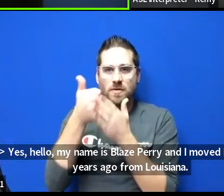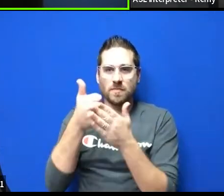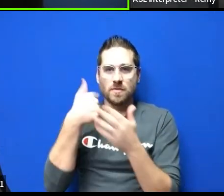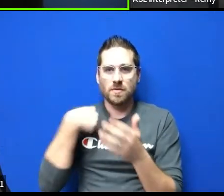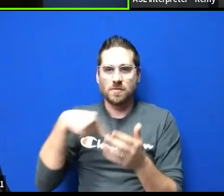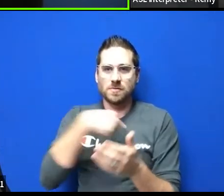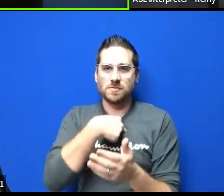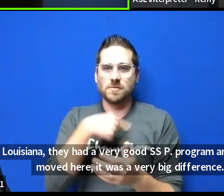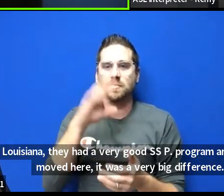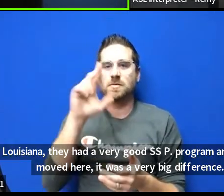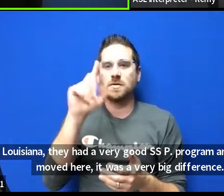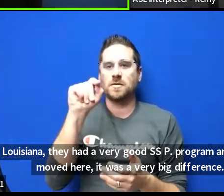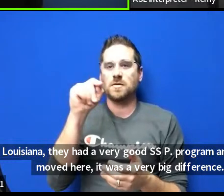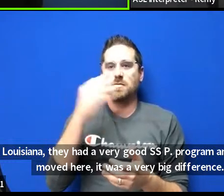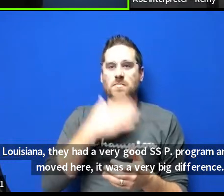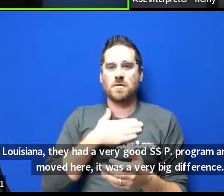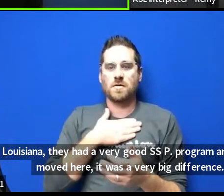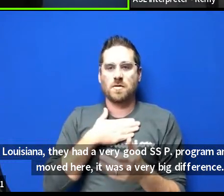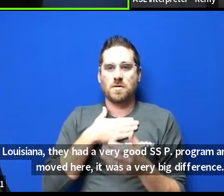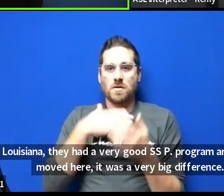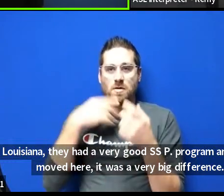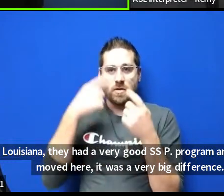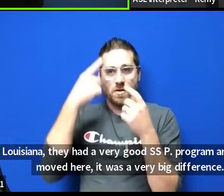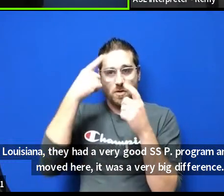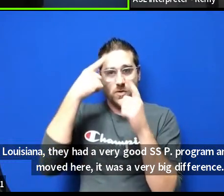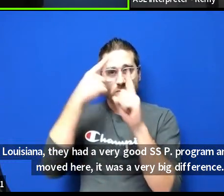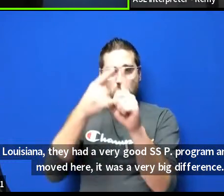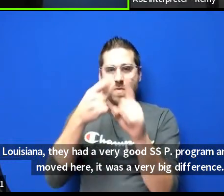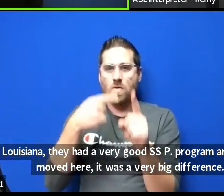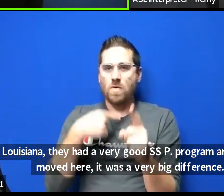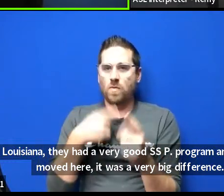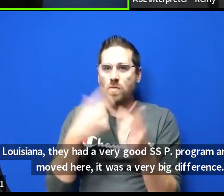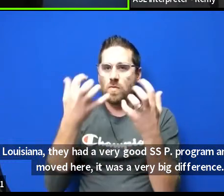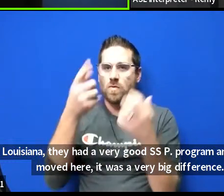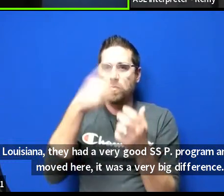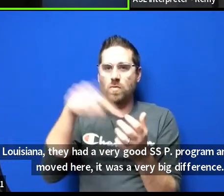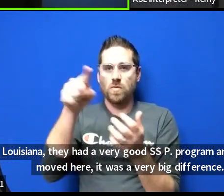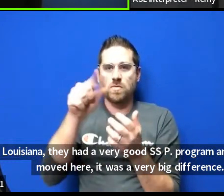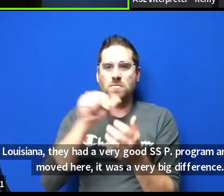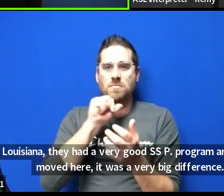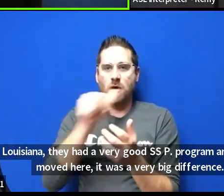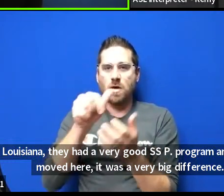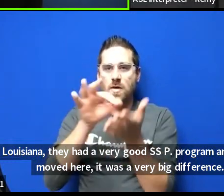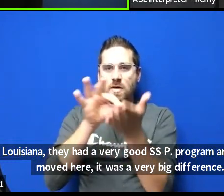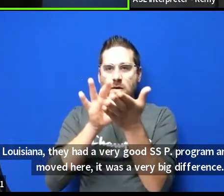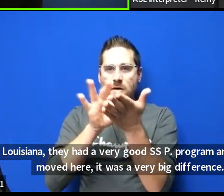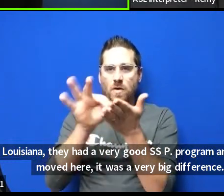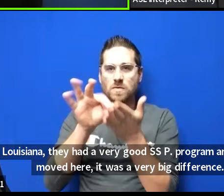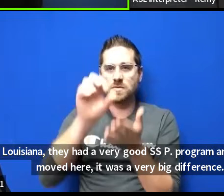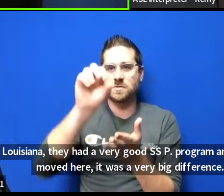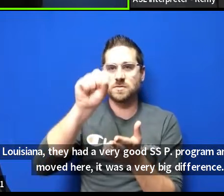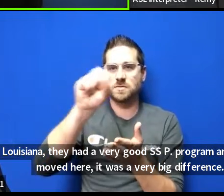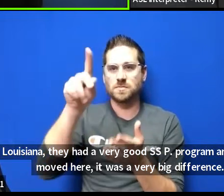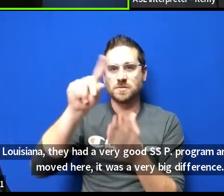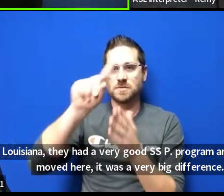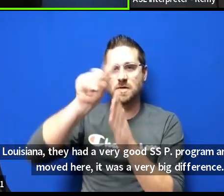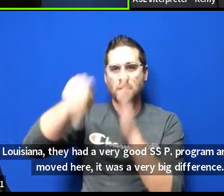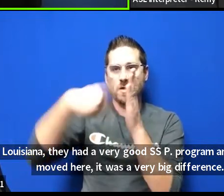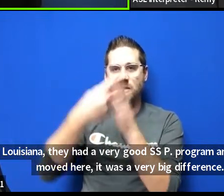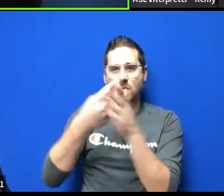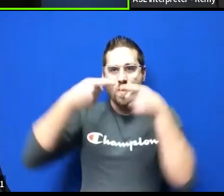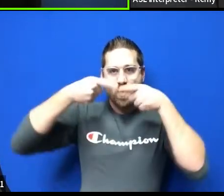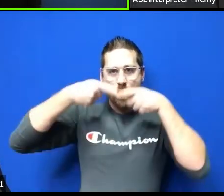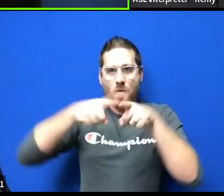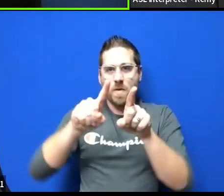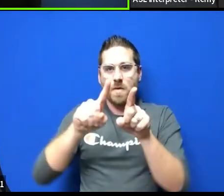I understand that you all are trying your best to help us, but my goal is that I want you to